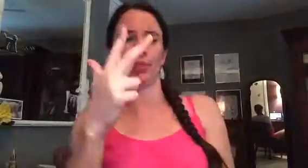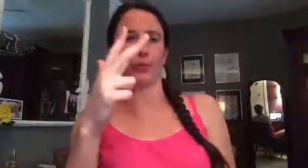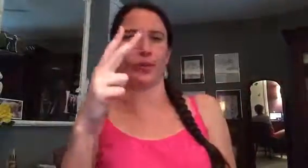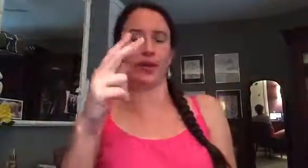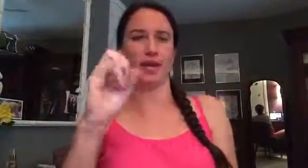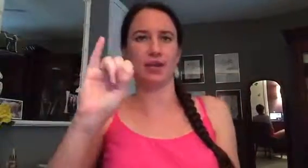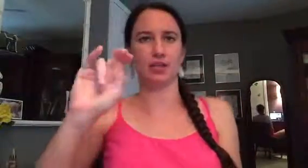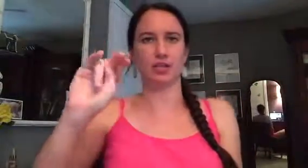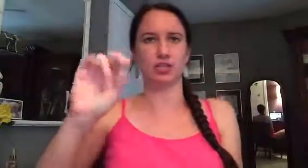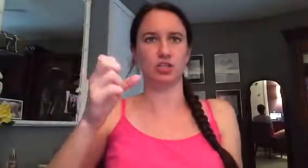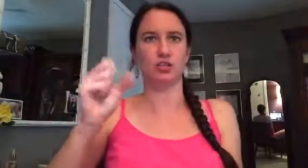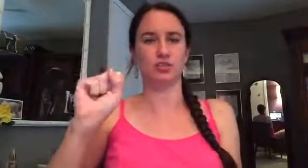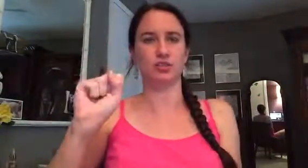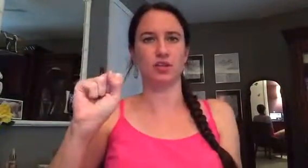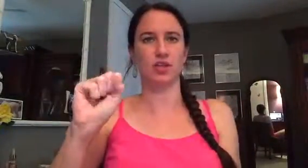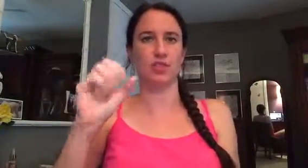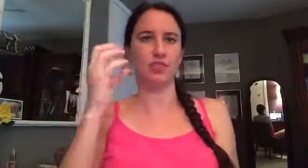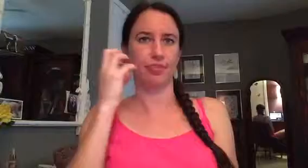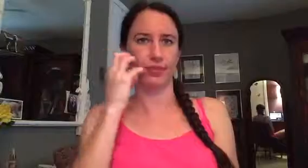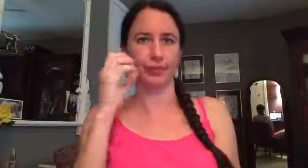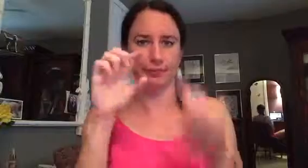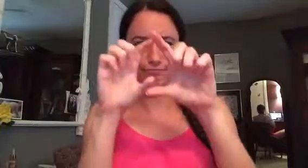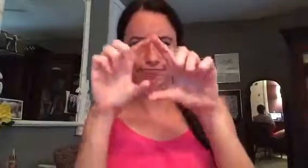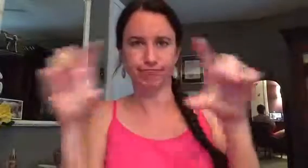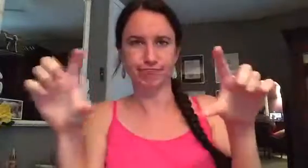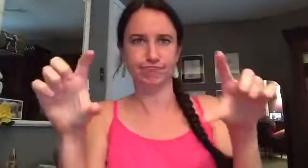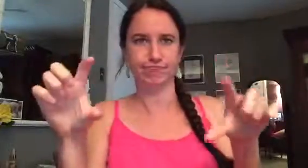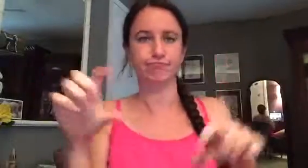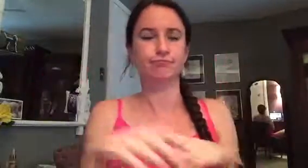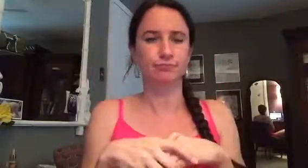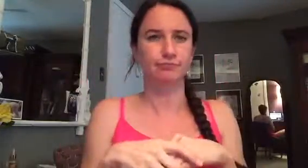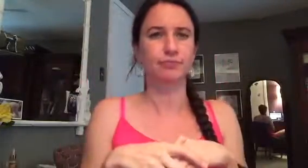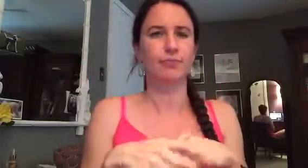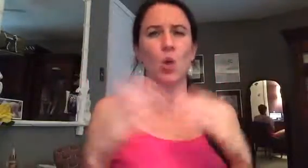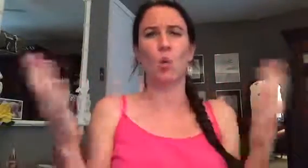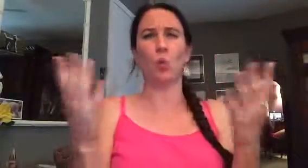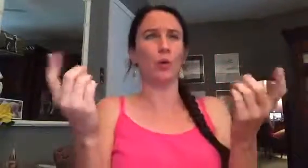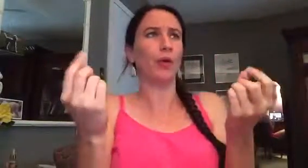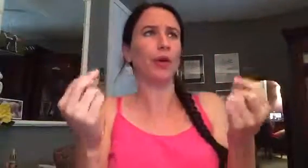Now, what do we do when we have one measurement in inches